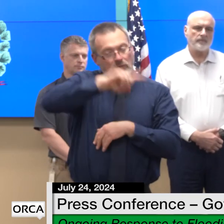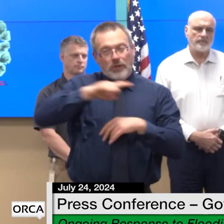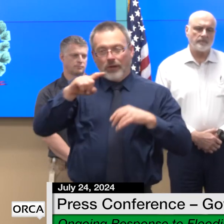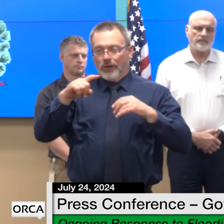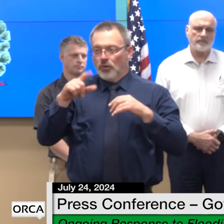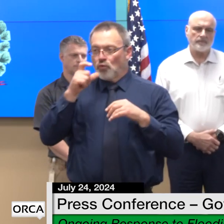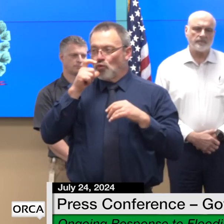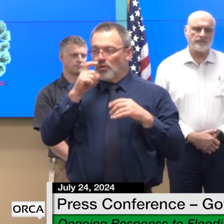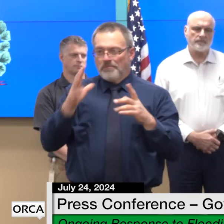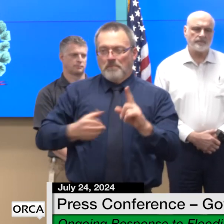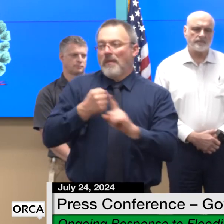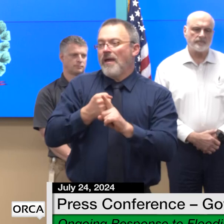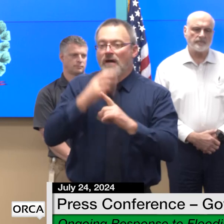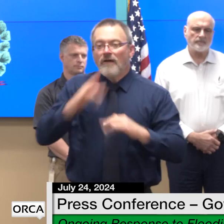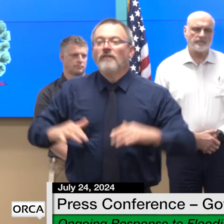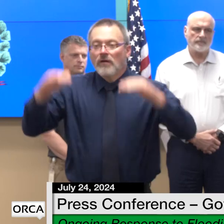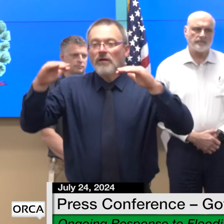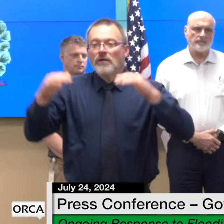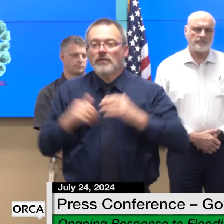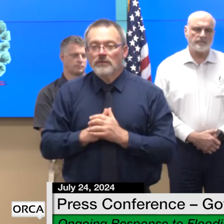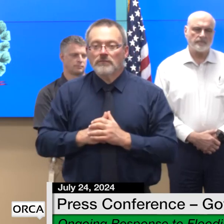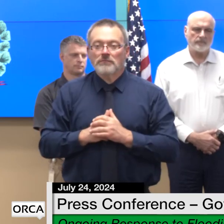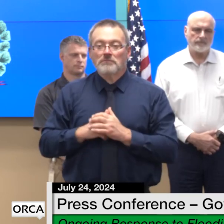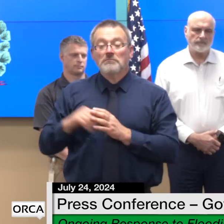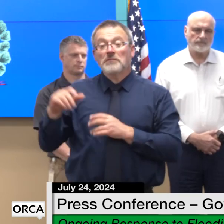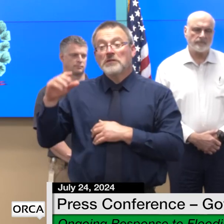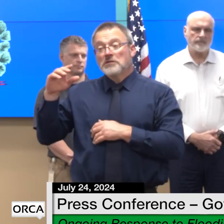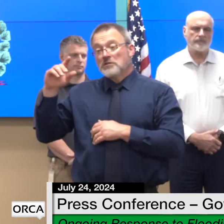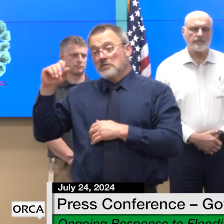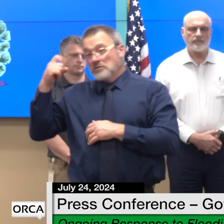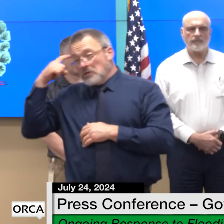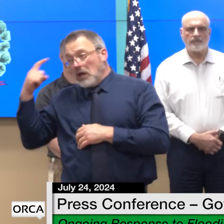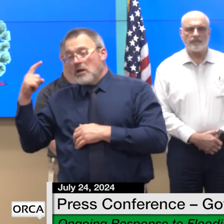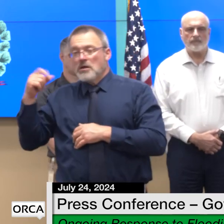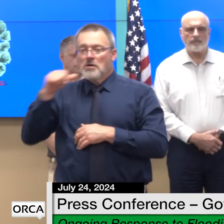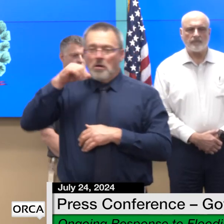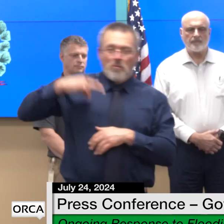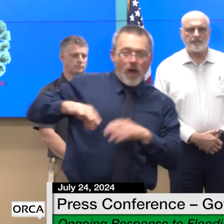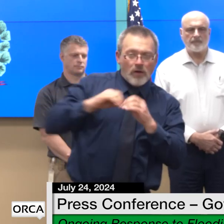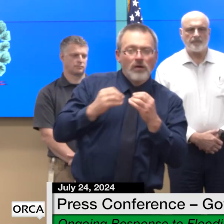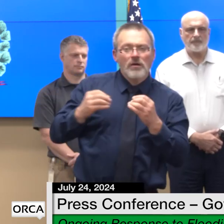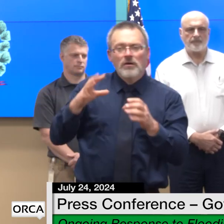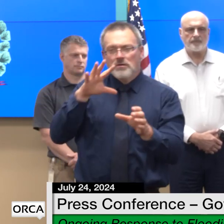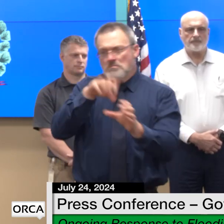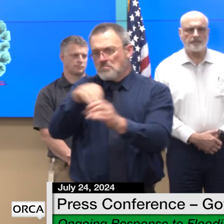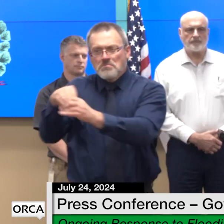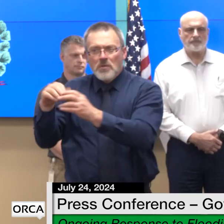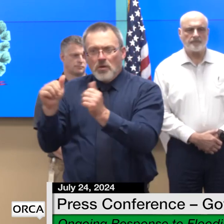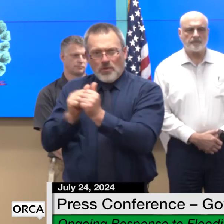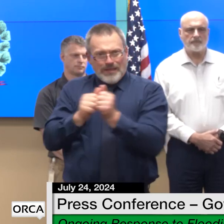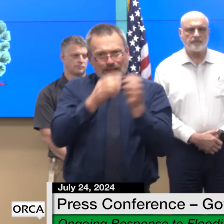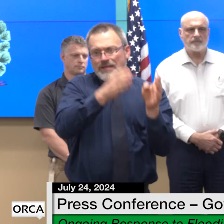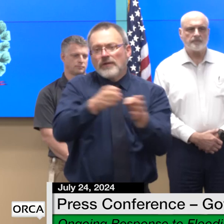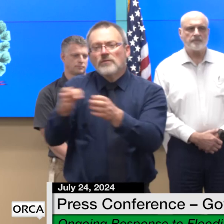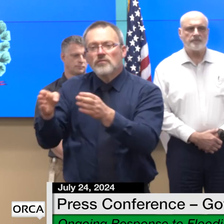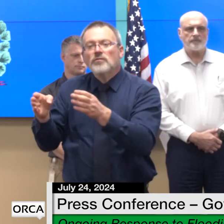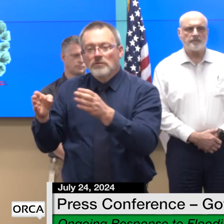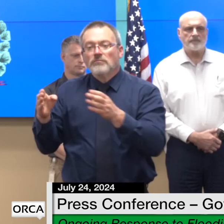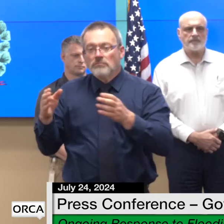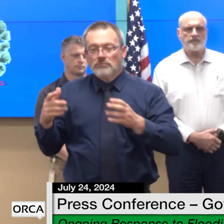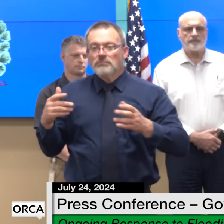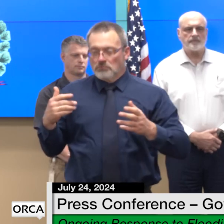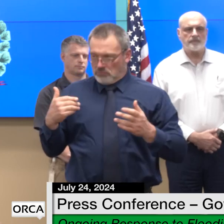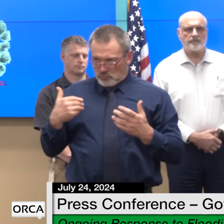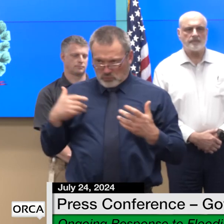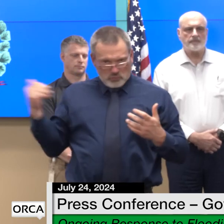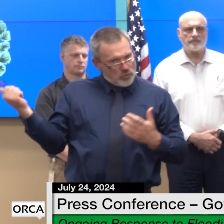state and nonprofit agencies involved in individual disaster recovery will be present to answer questions